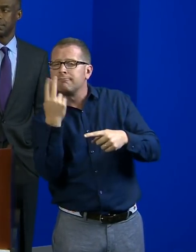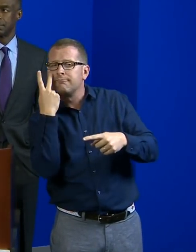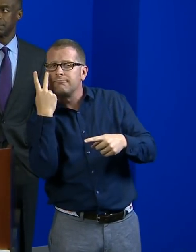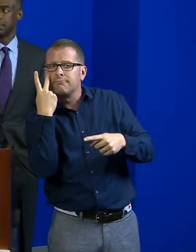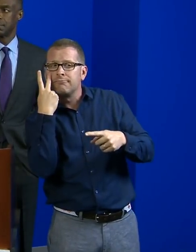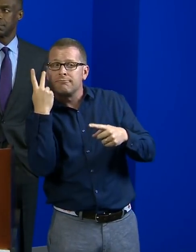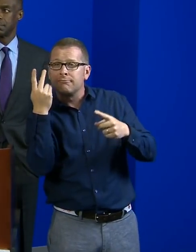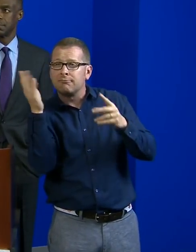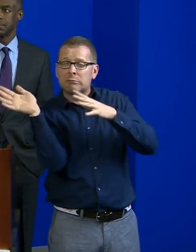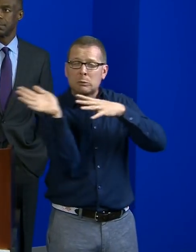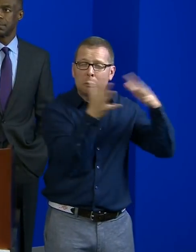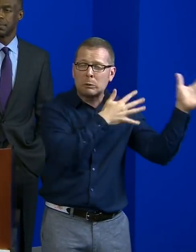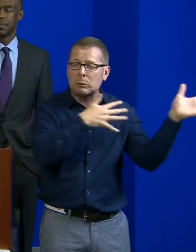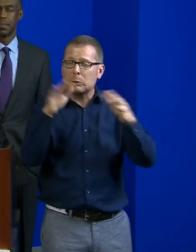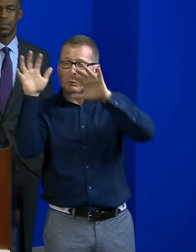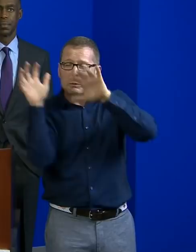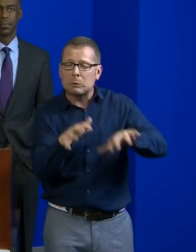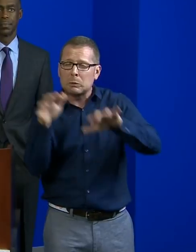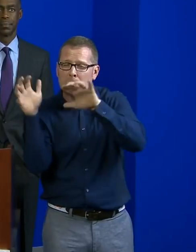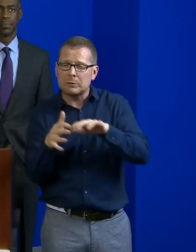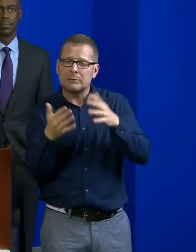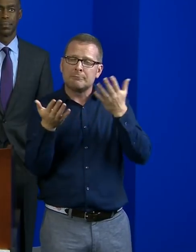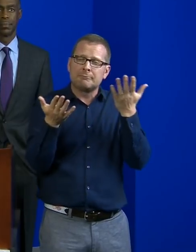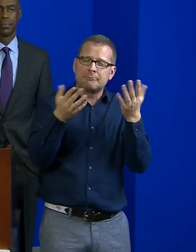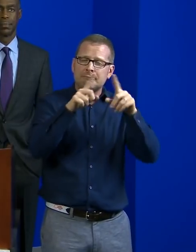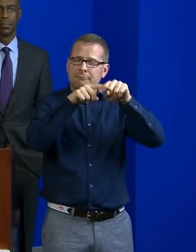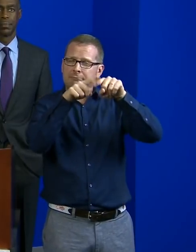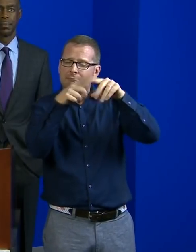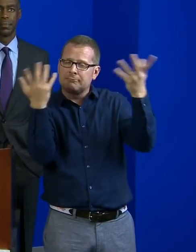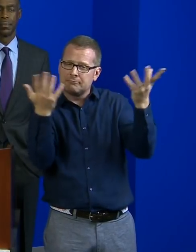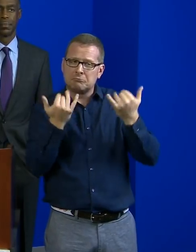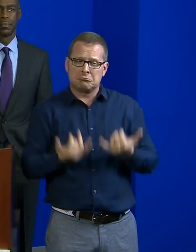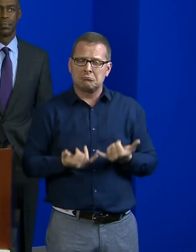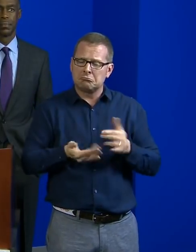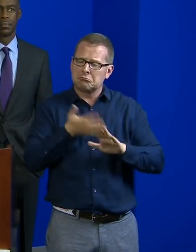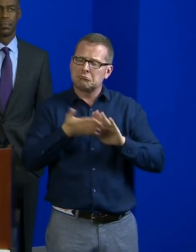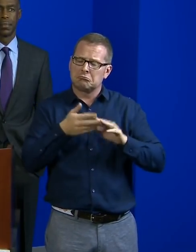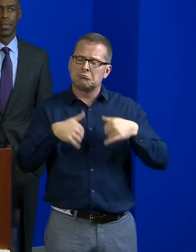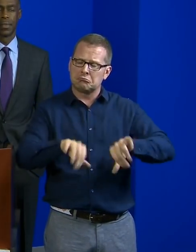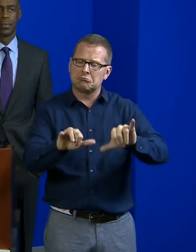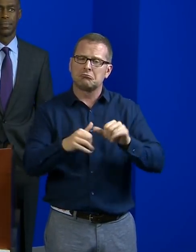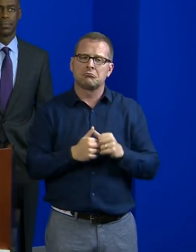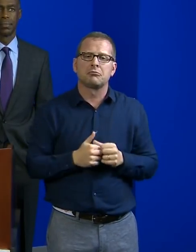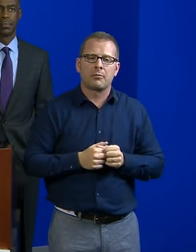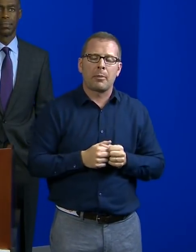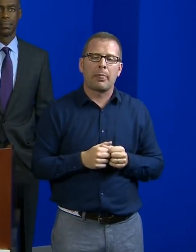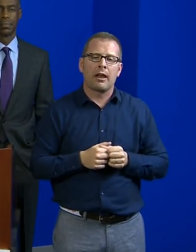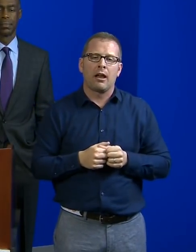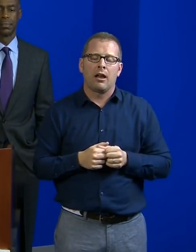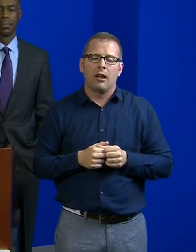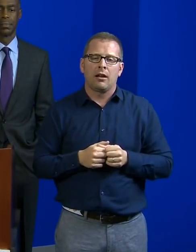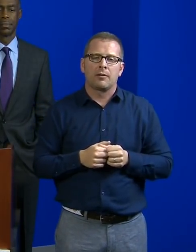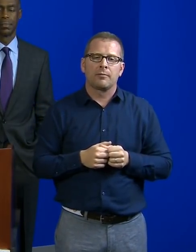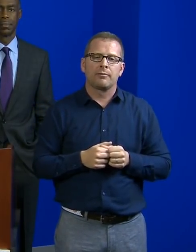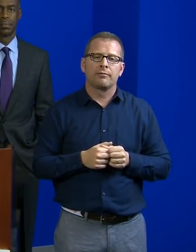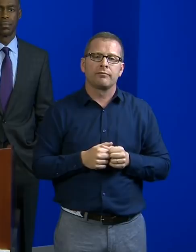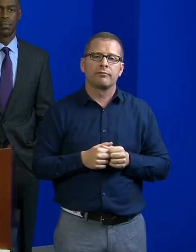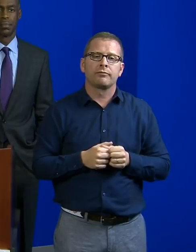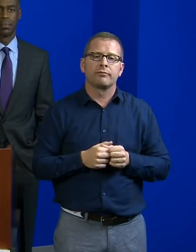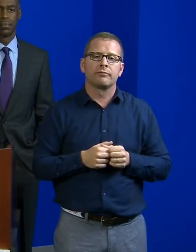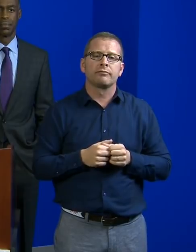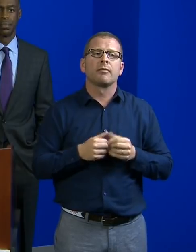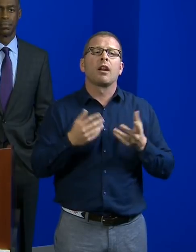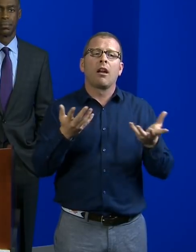force winds. I urge Broward business community, as they implement protective actions for their businesses,